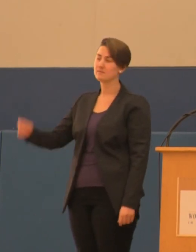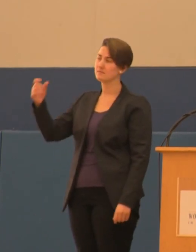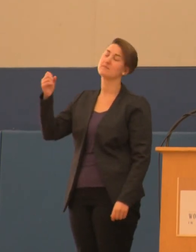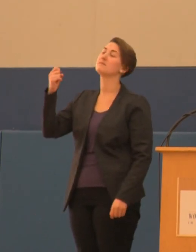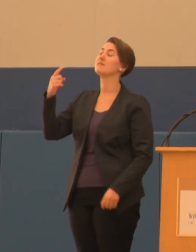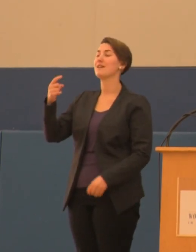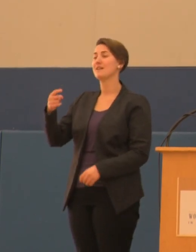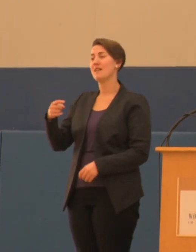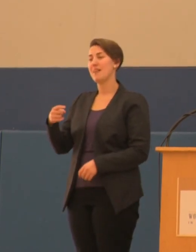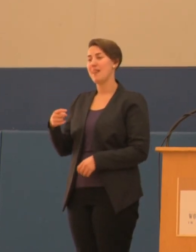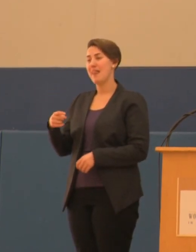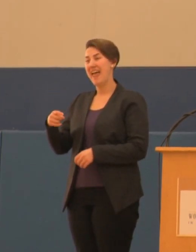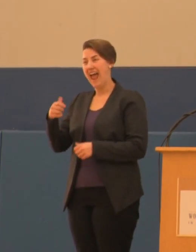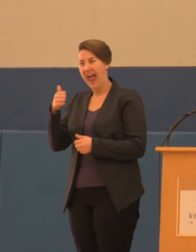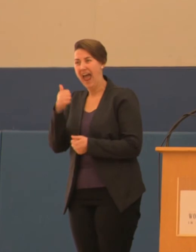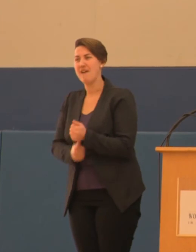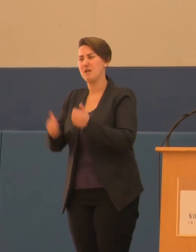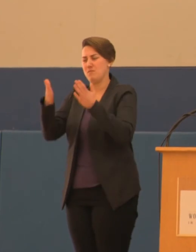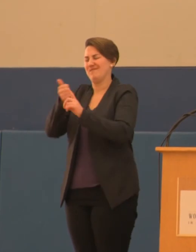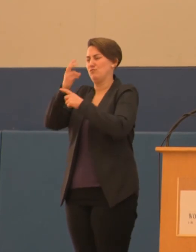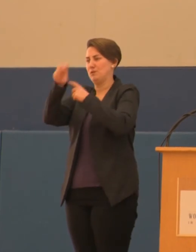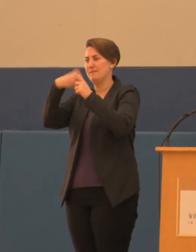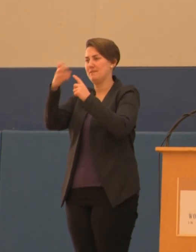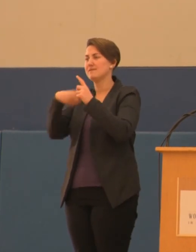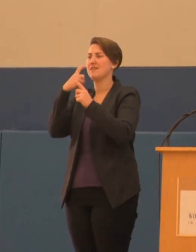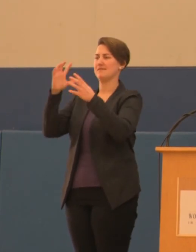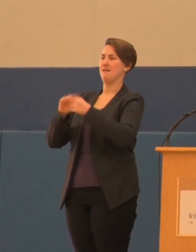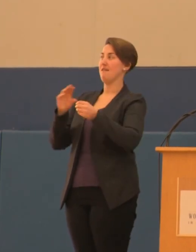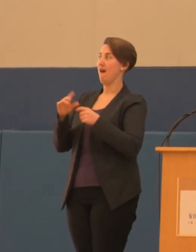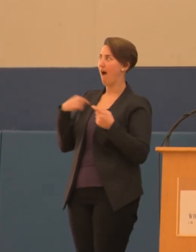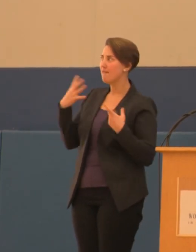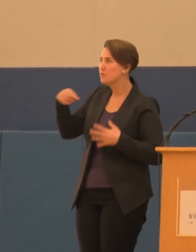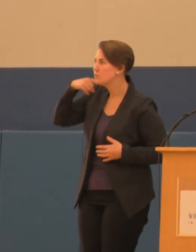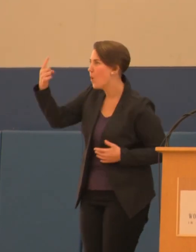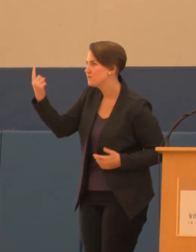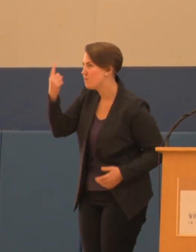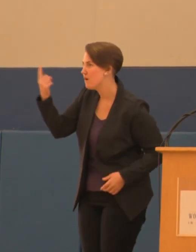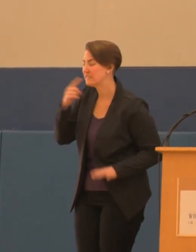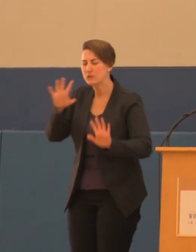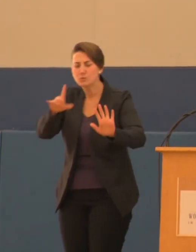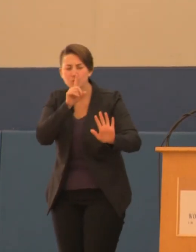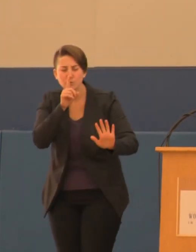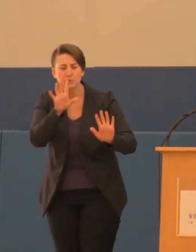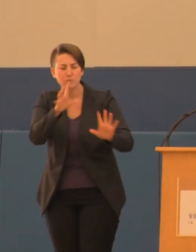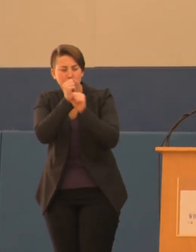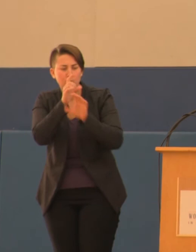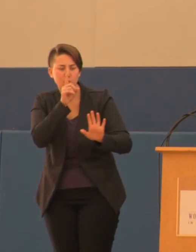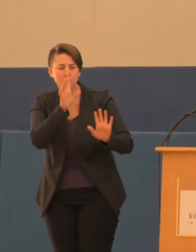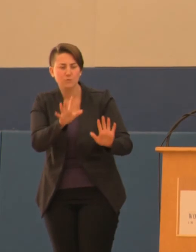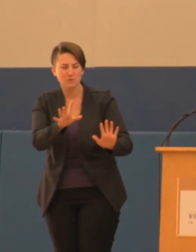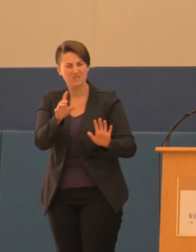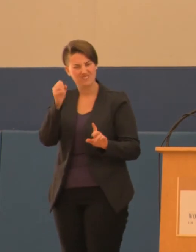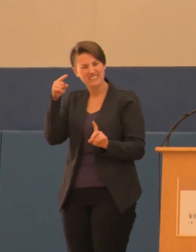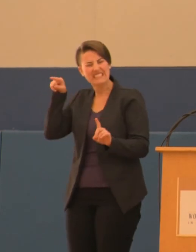Every gymnast this morning said, I told someone, and they said, keep quiet. He's